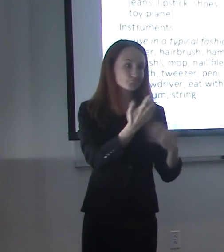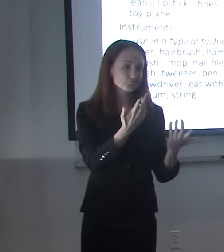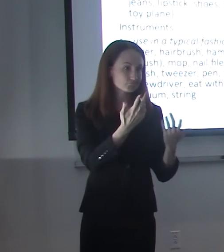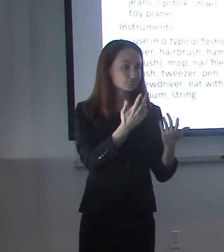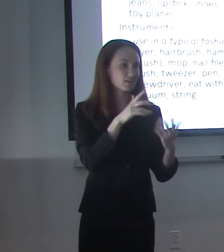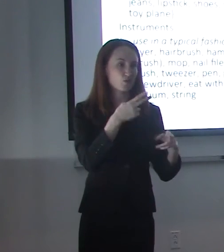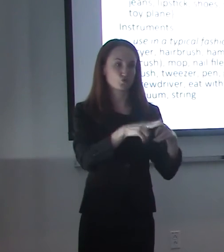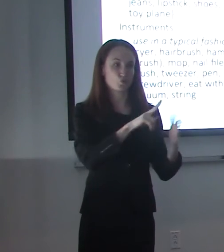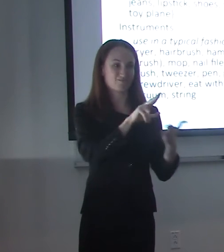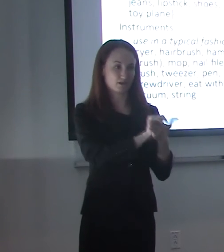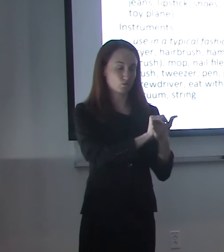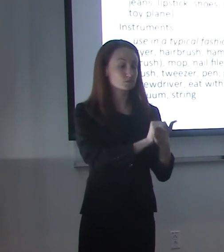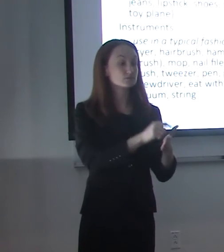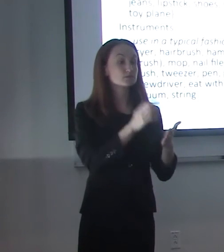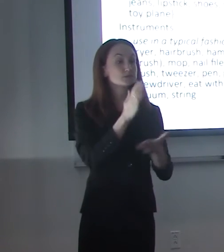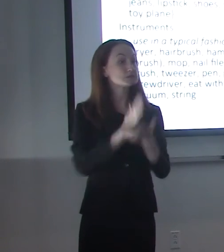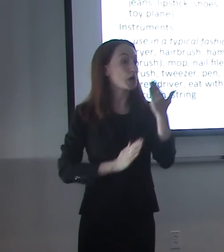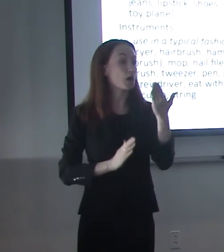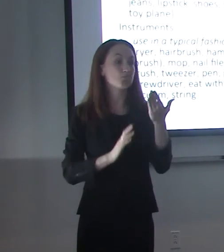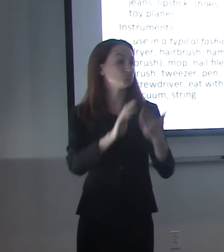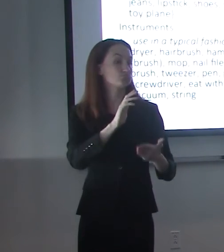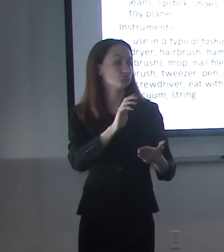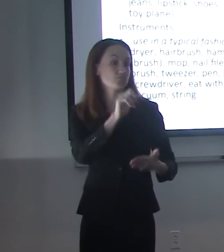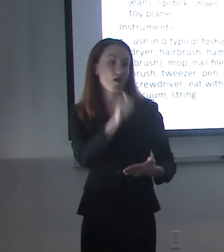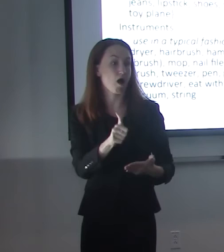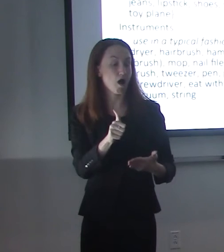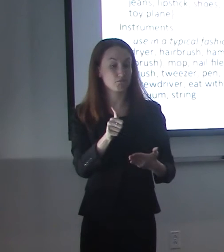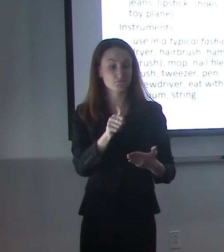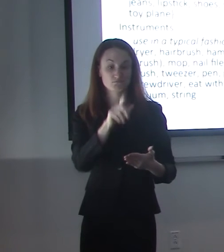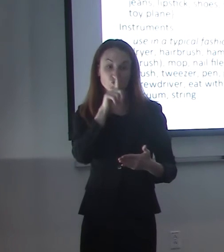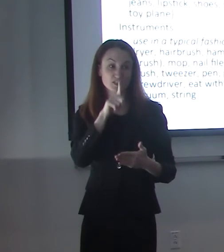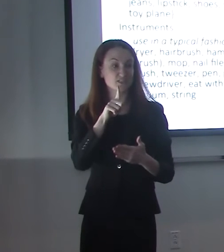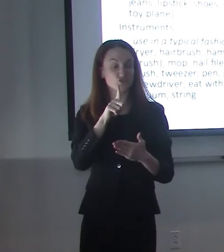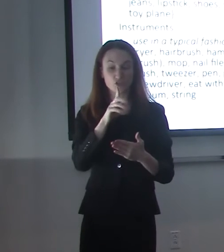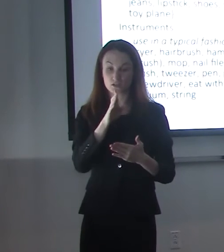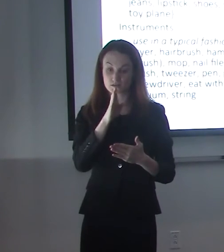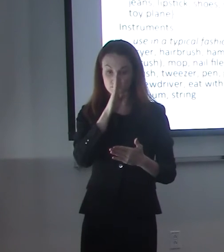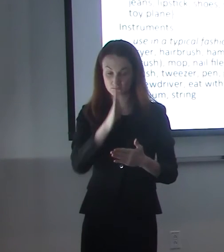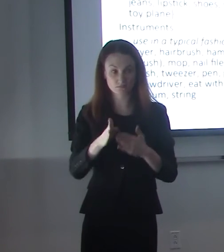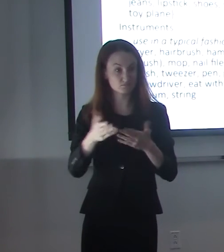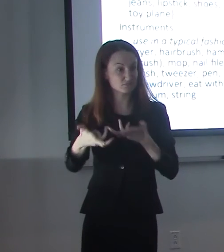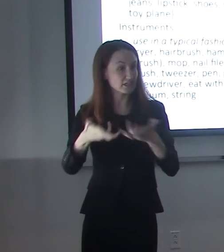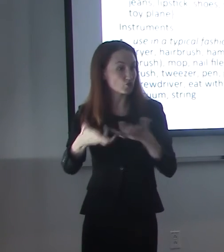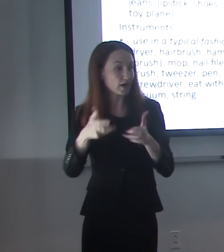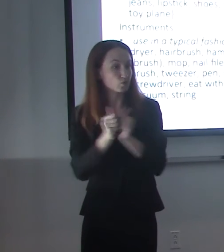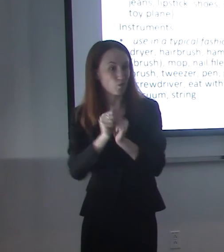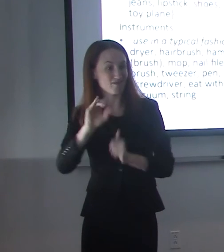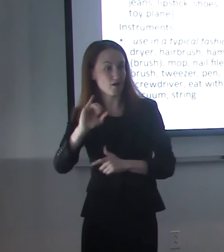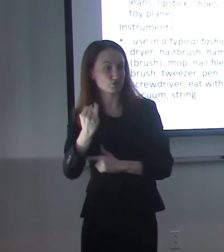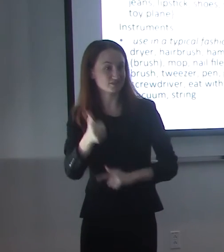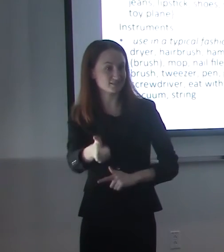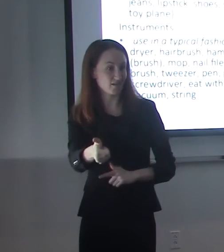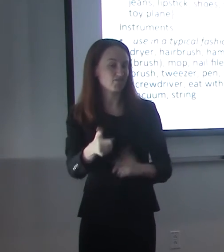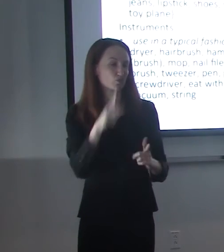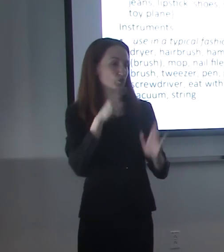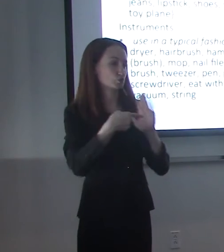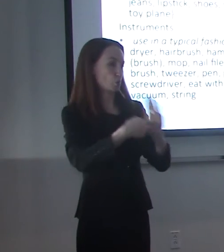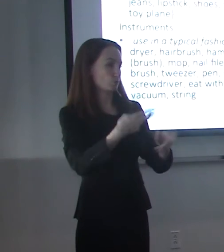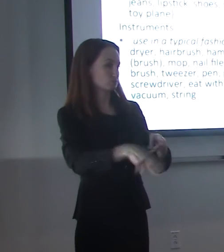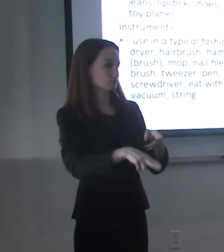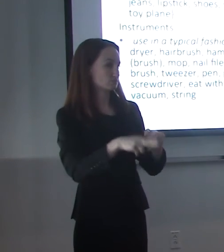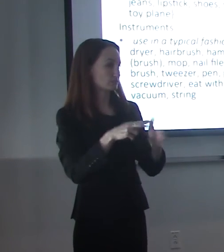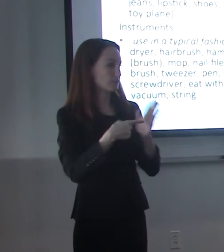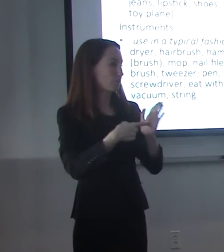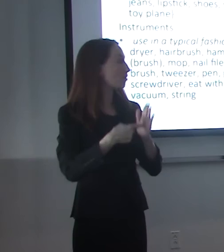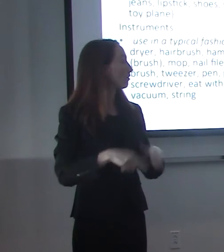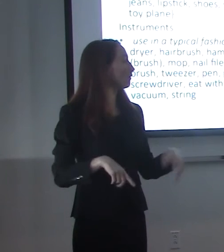vignettes, and some of them were not. Some of them you just interacted with the direct object. And so here you can see what they looked like. So there was